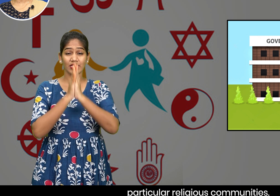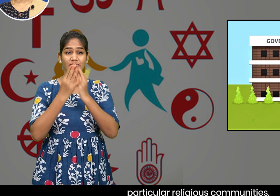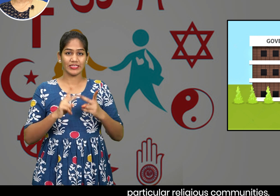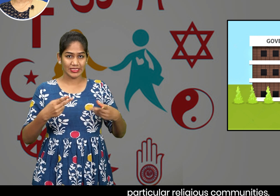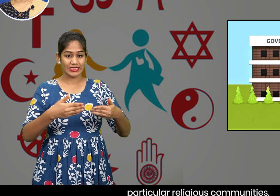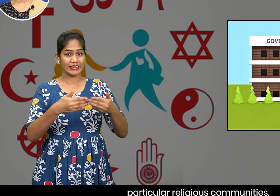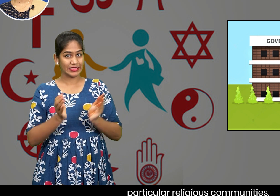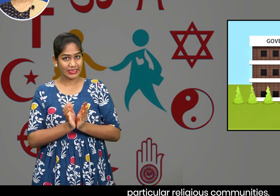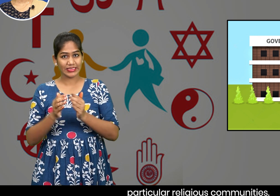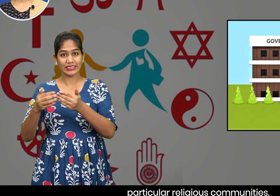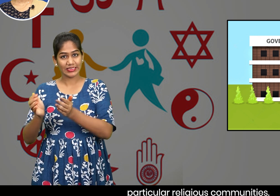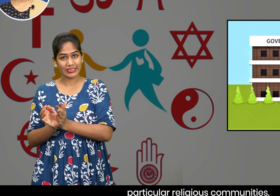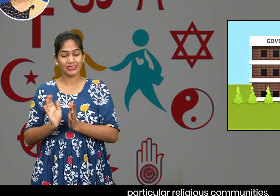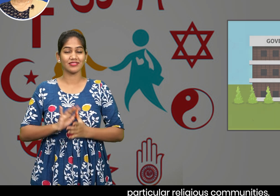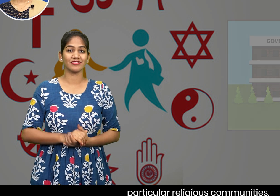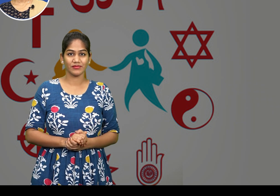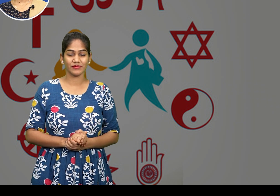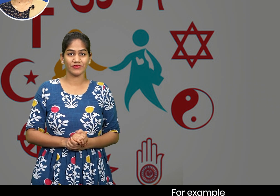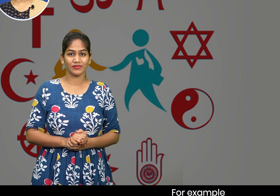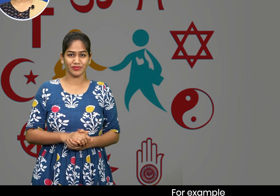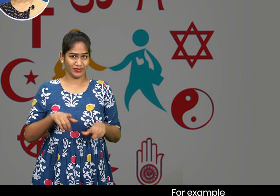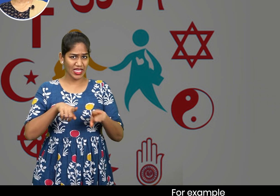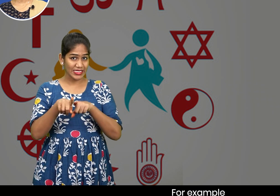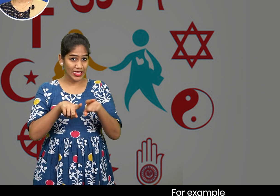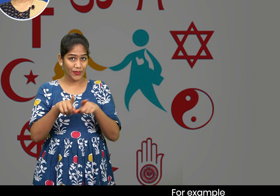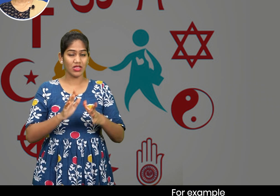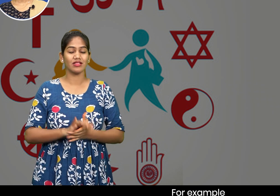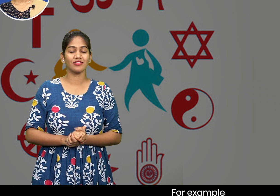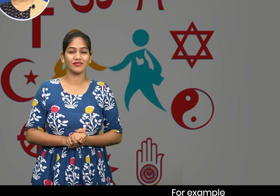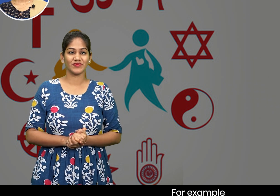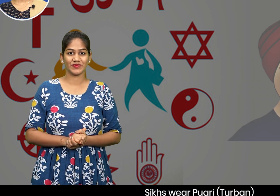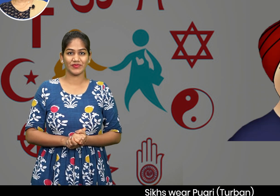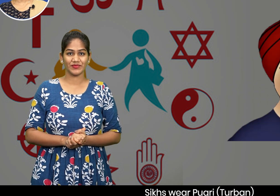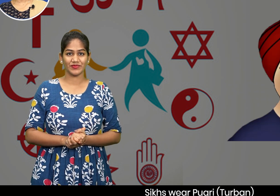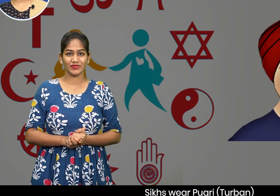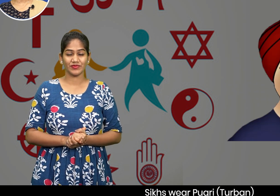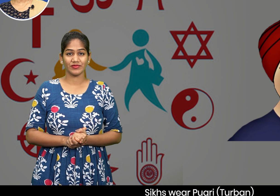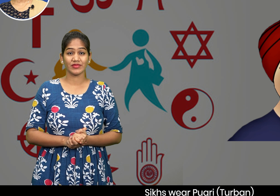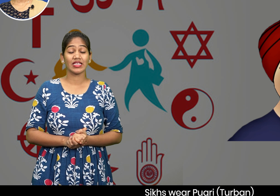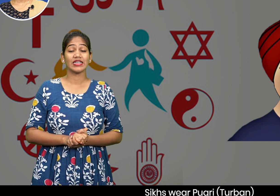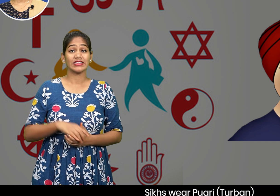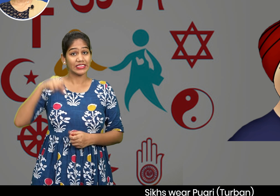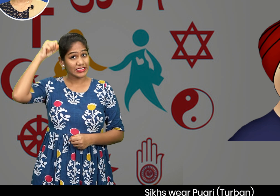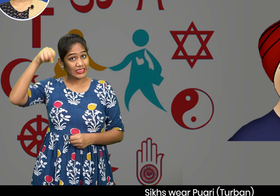religious communities. For example, Sikhs wear